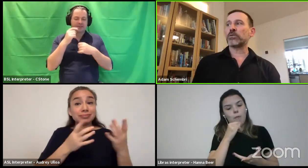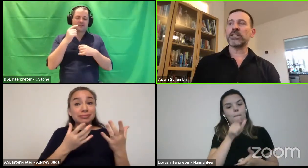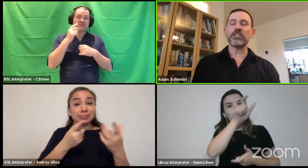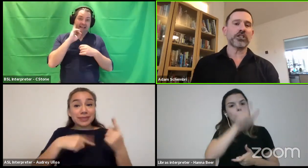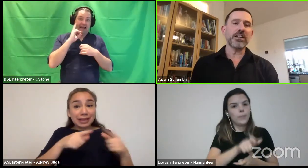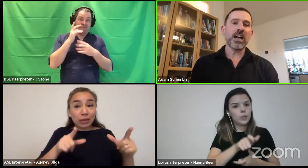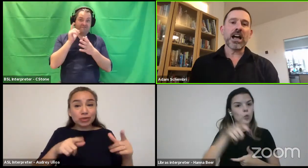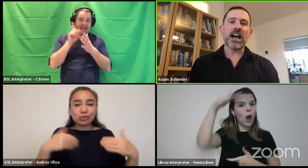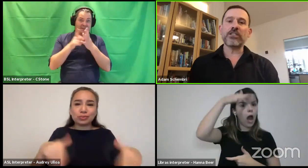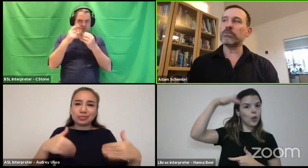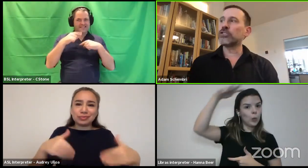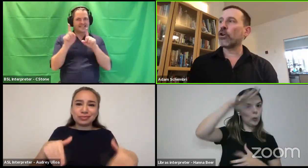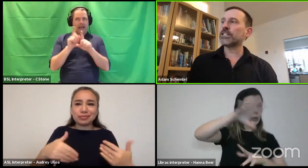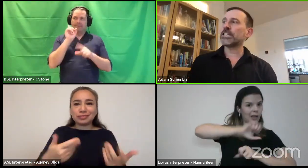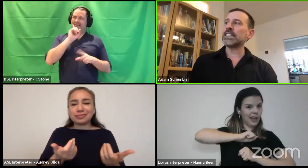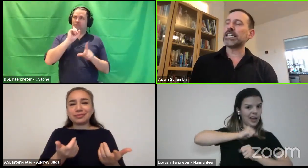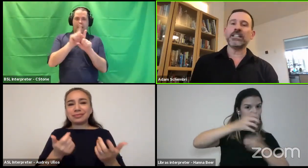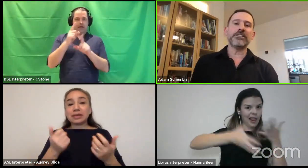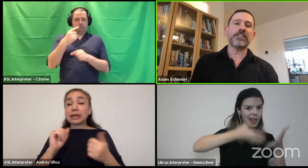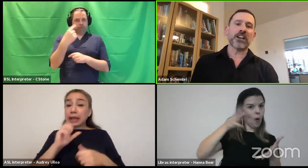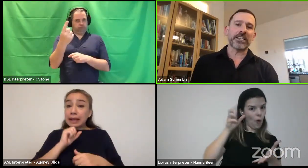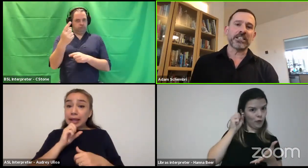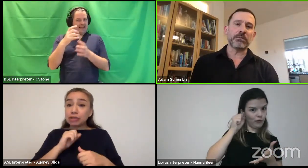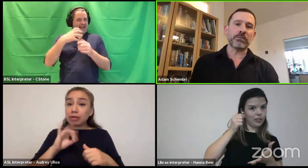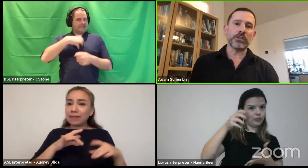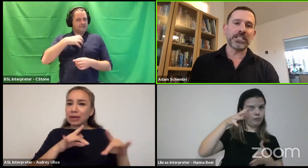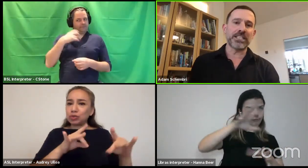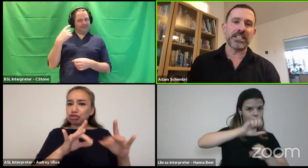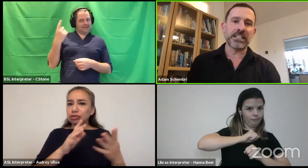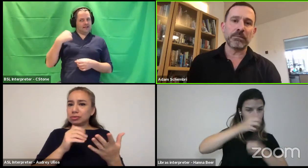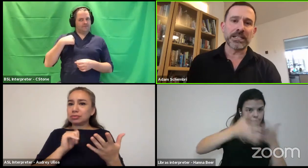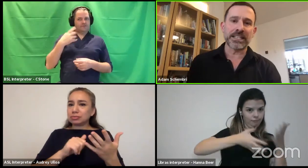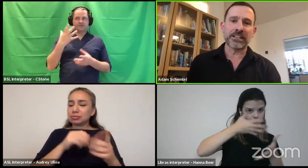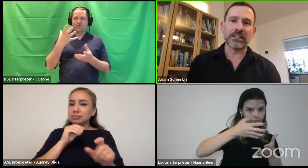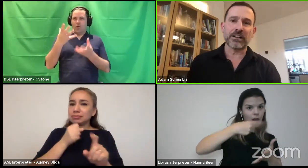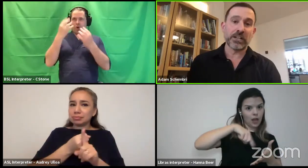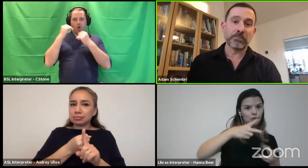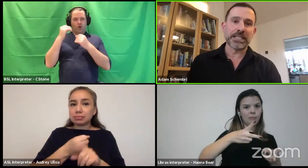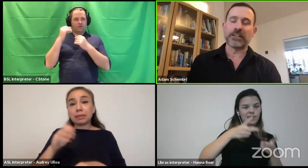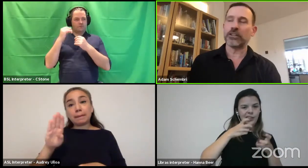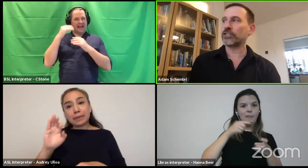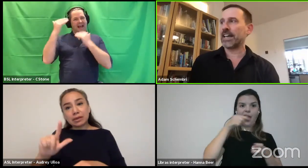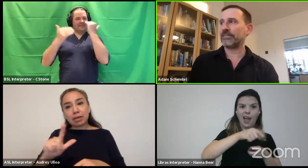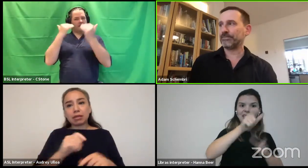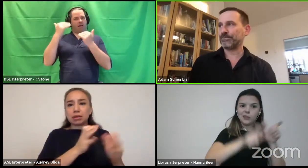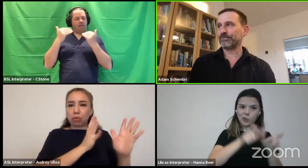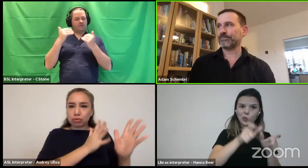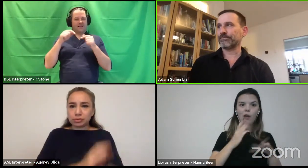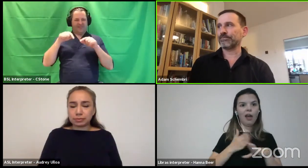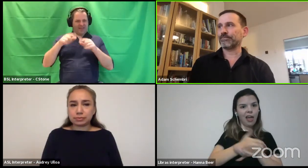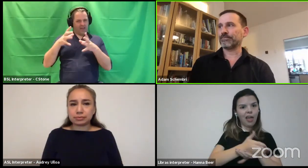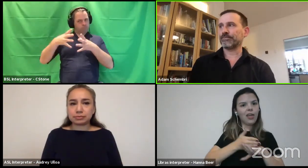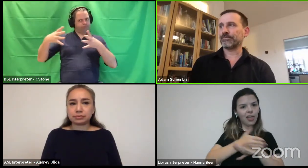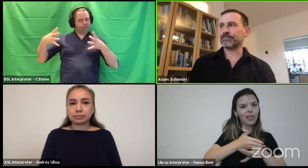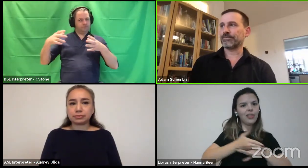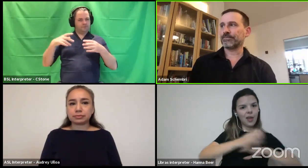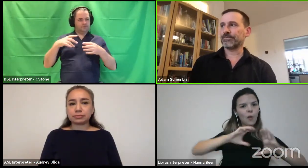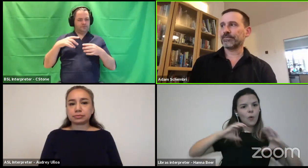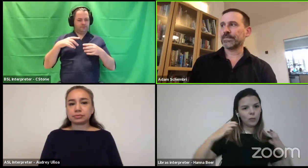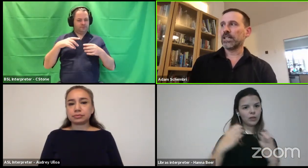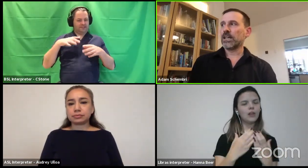of acquisition are the majority in the signing communities in BSL and Auslan.